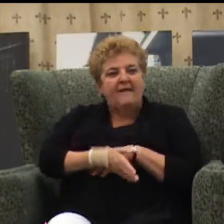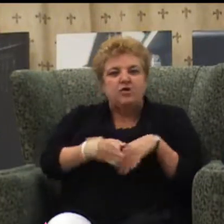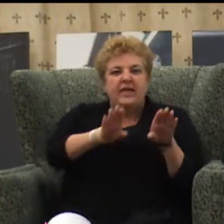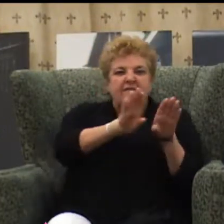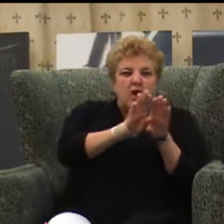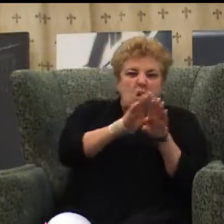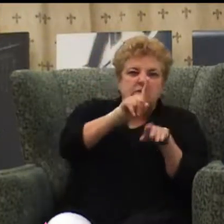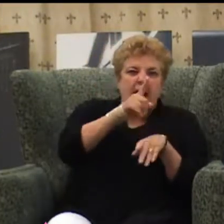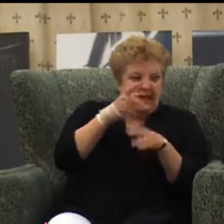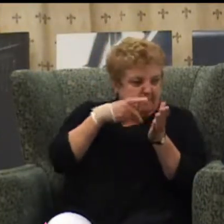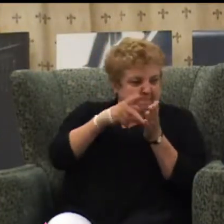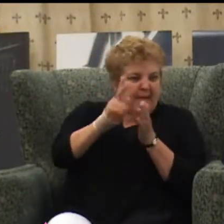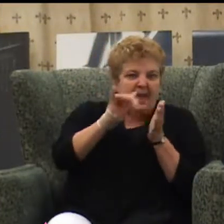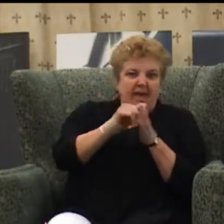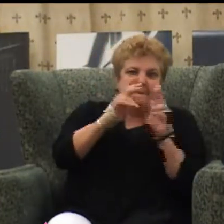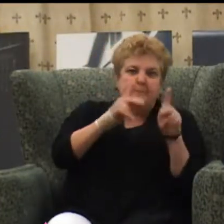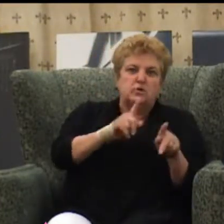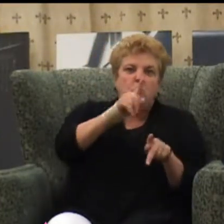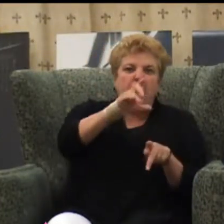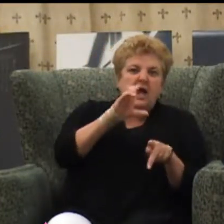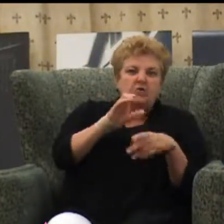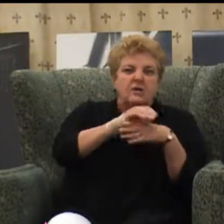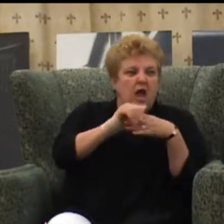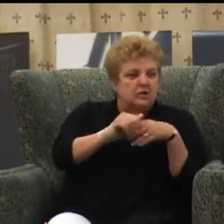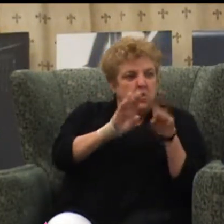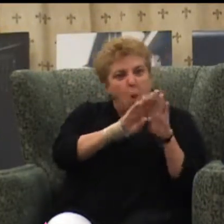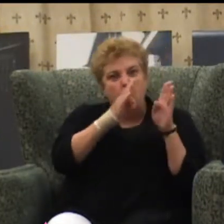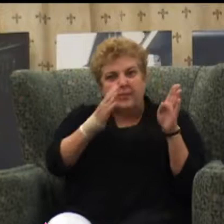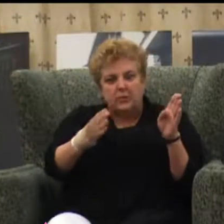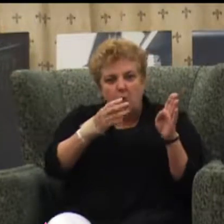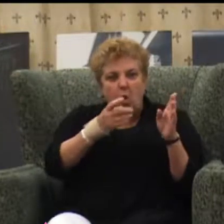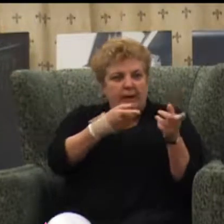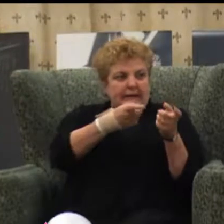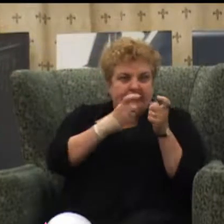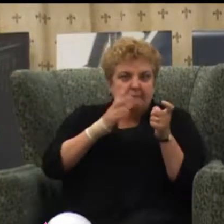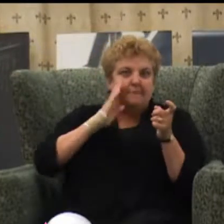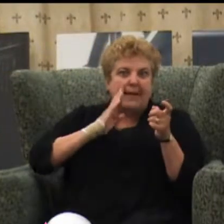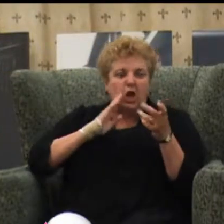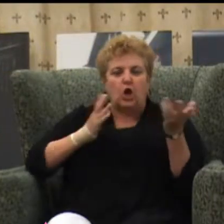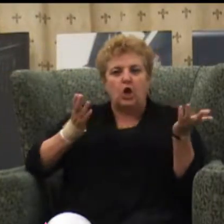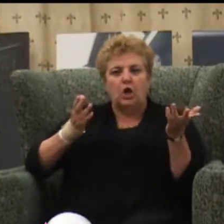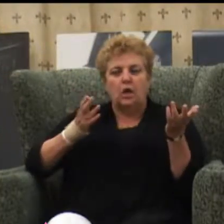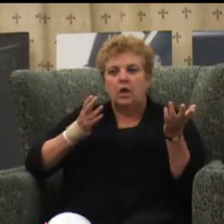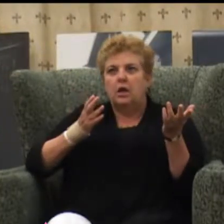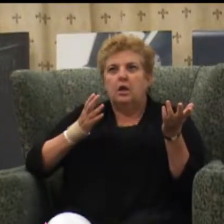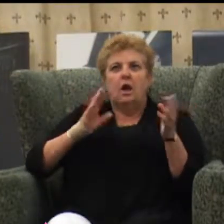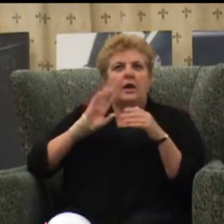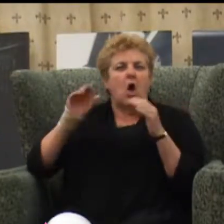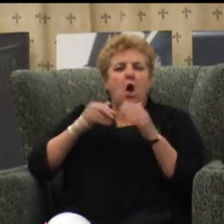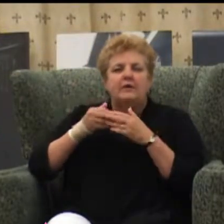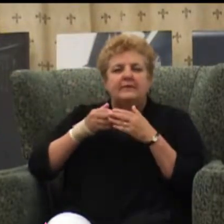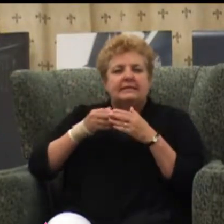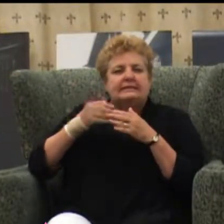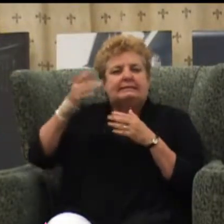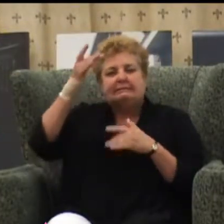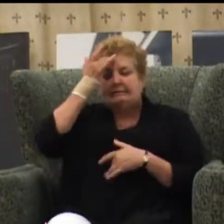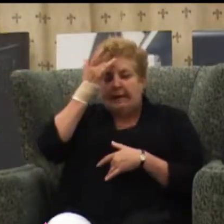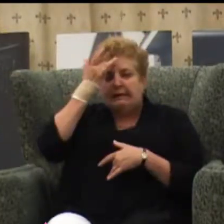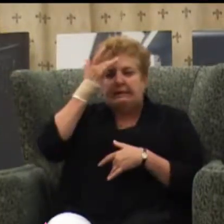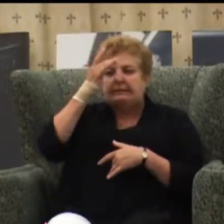six-pack. You know, or done a lot of the despicable, diabolical, disgusting things that many of us do on